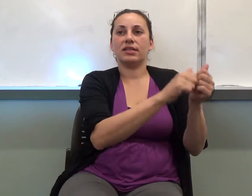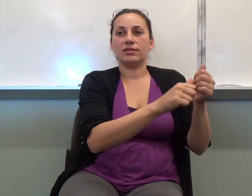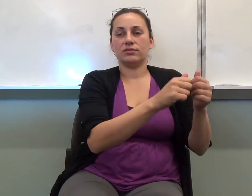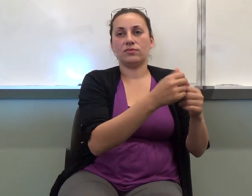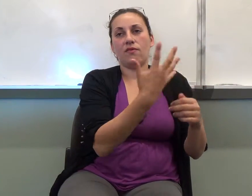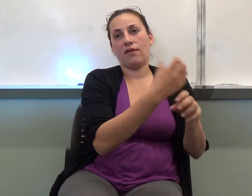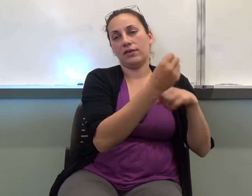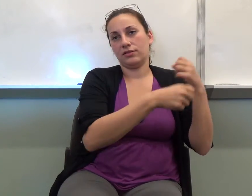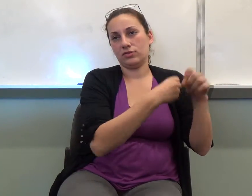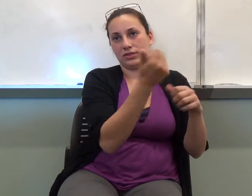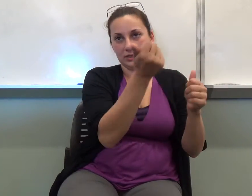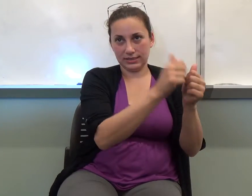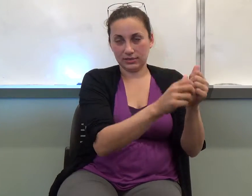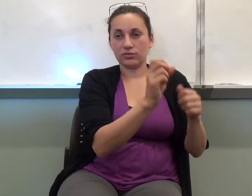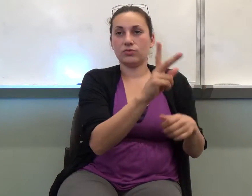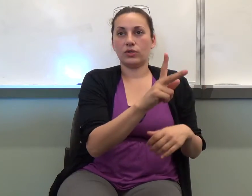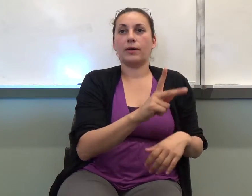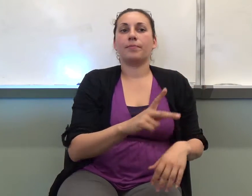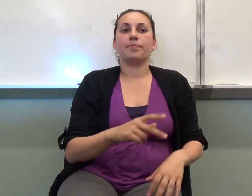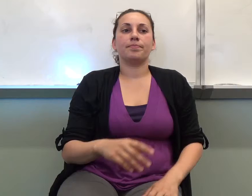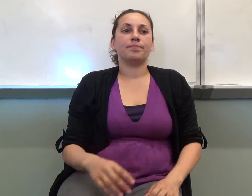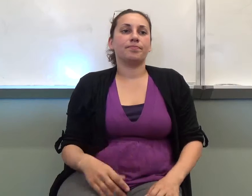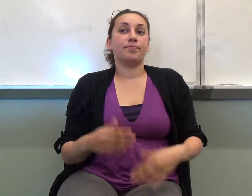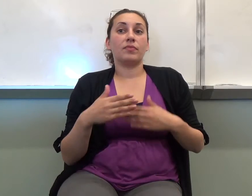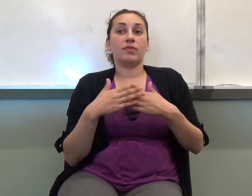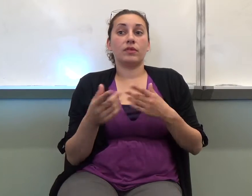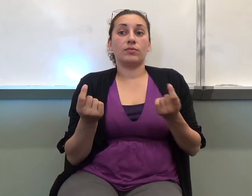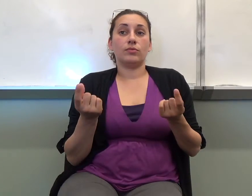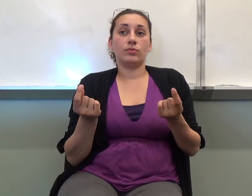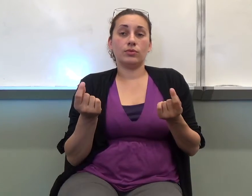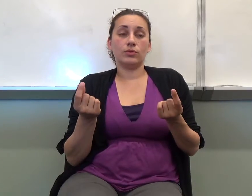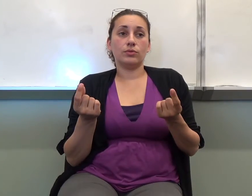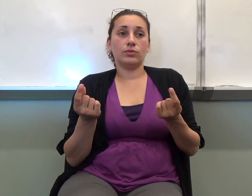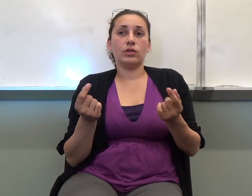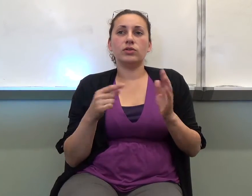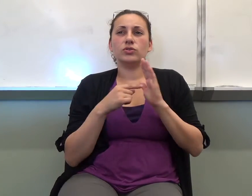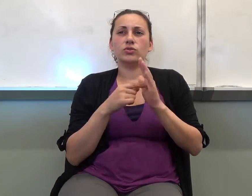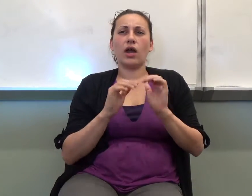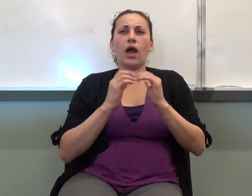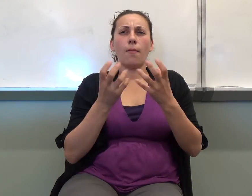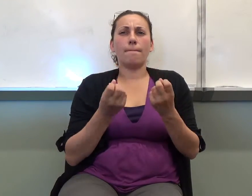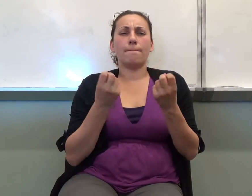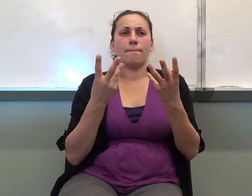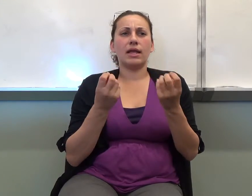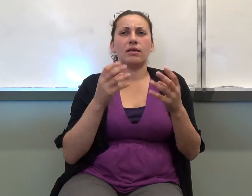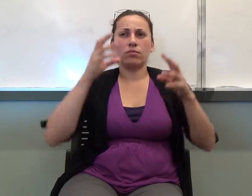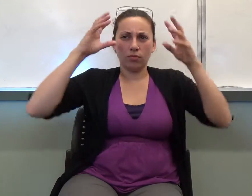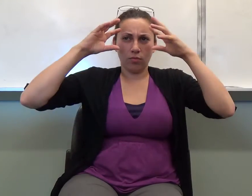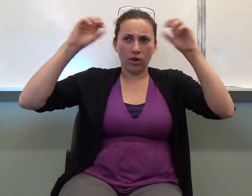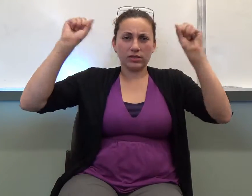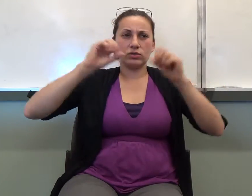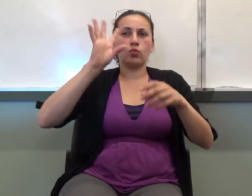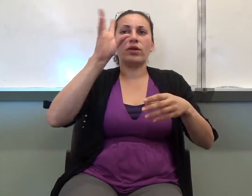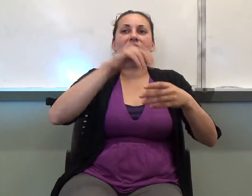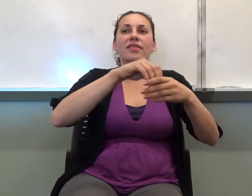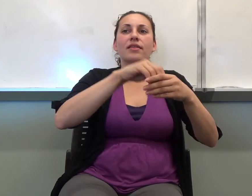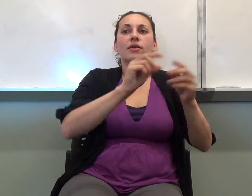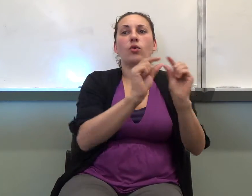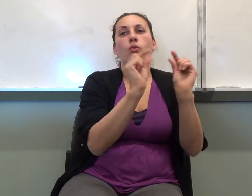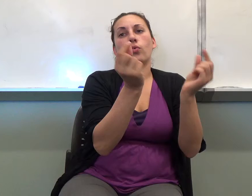Okay, and then what you do is show how many of the presidents are in a particular class interval. Now, that's